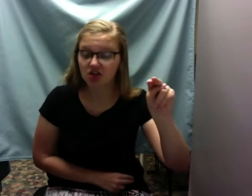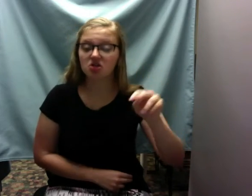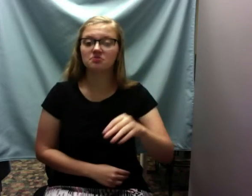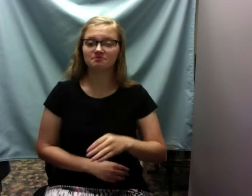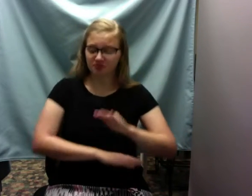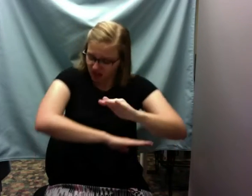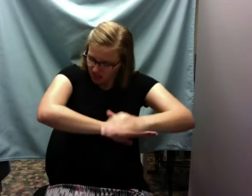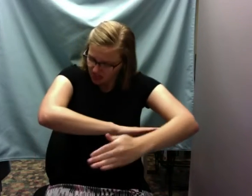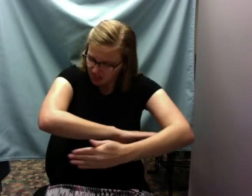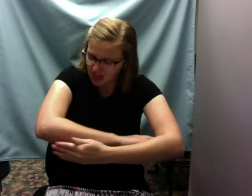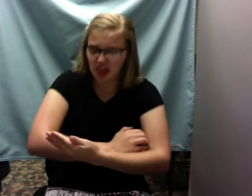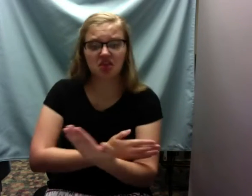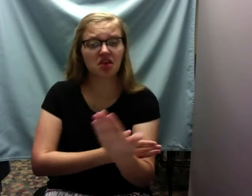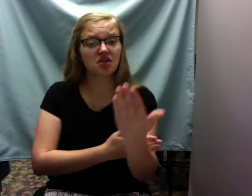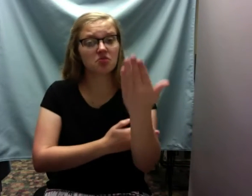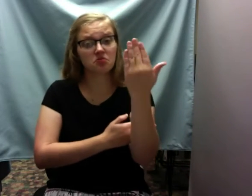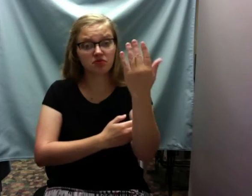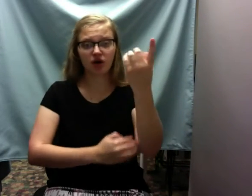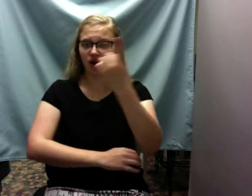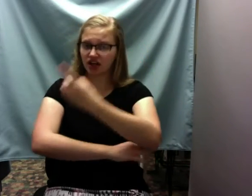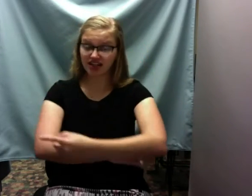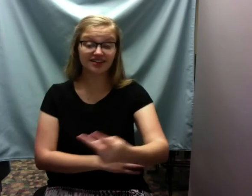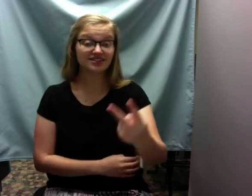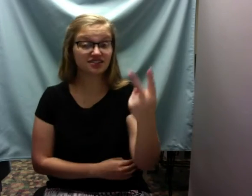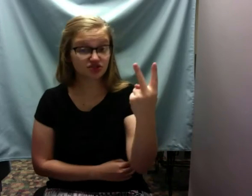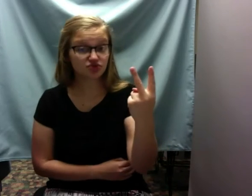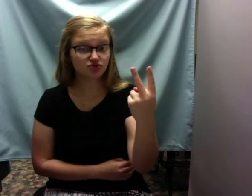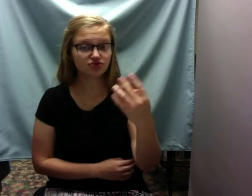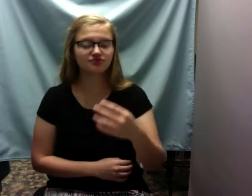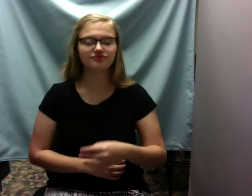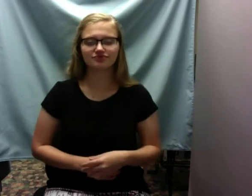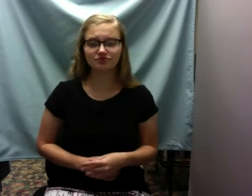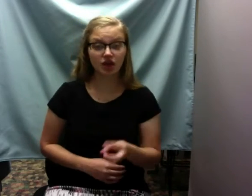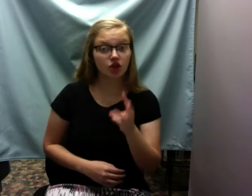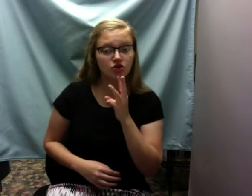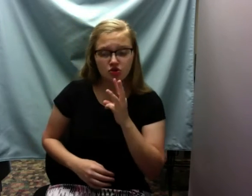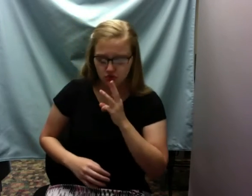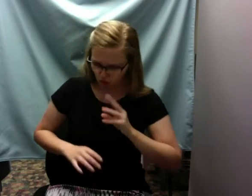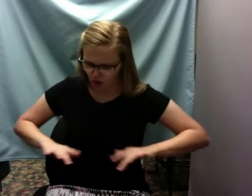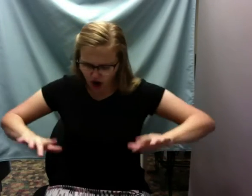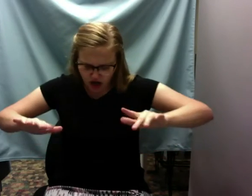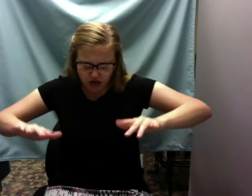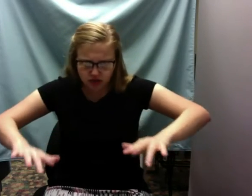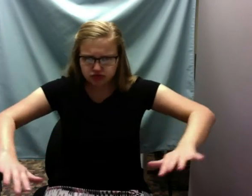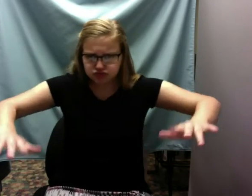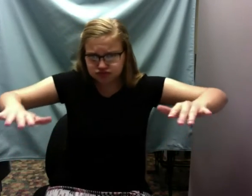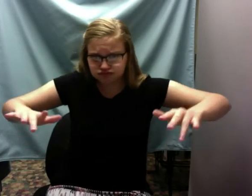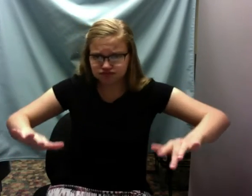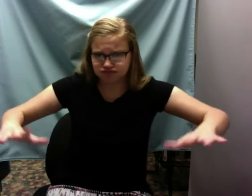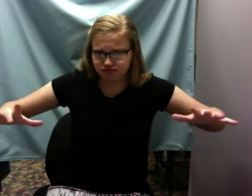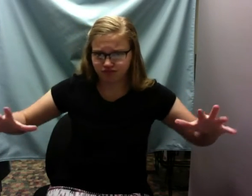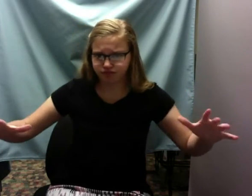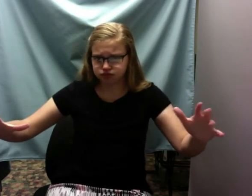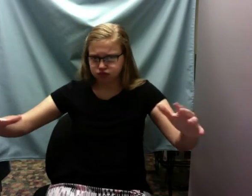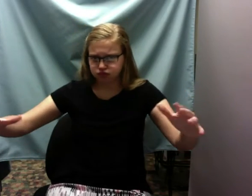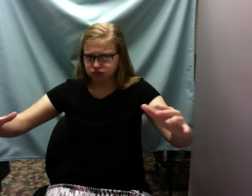heaven. And the evening and the morning were the second day. And God said, "Let the waters under the heaven be gathered together